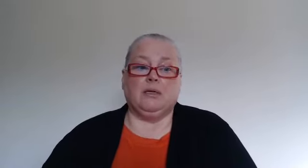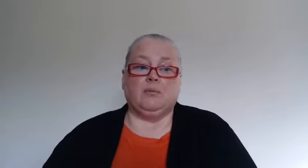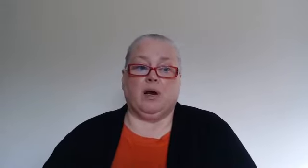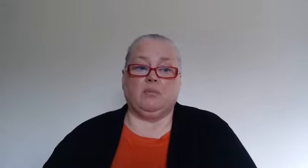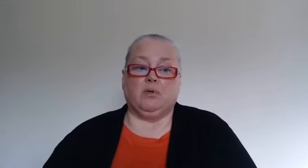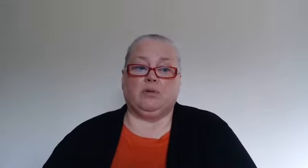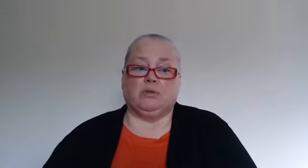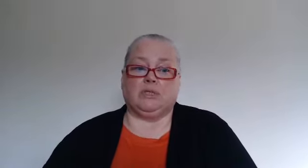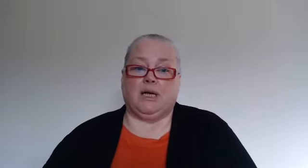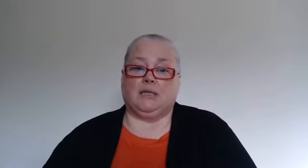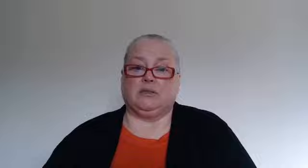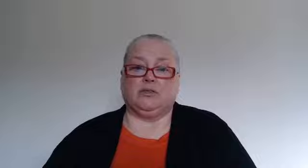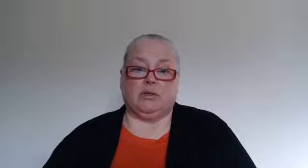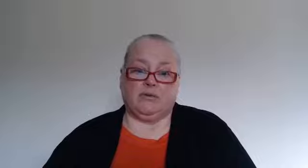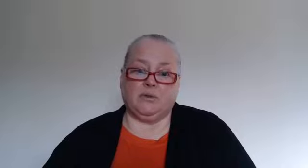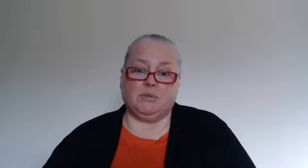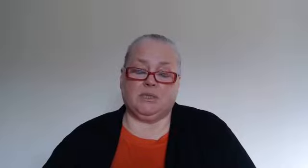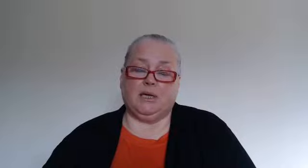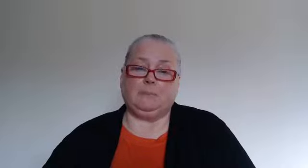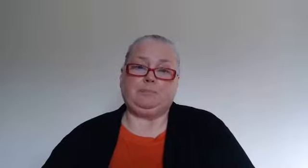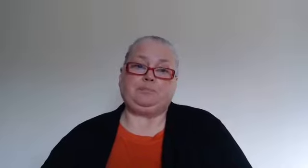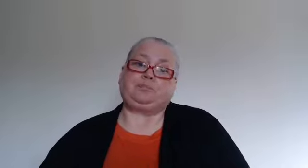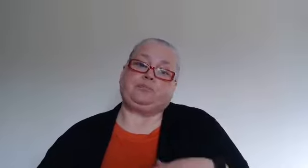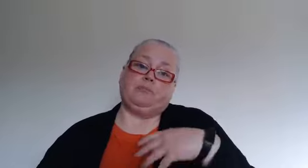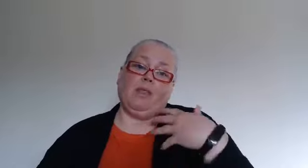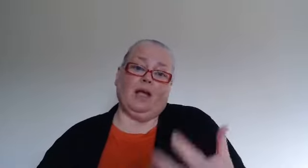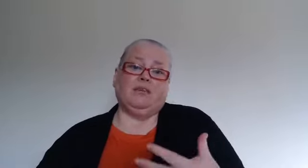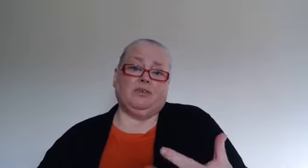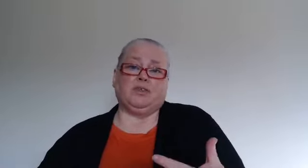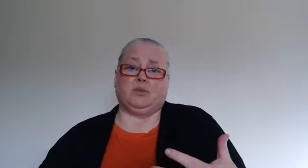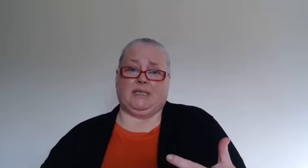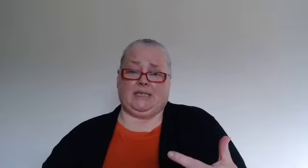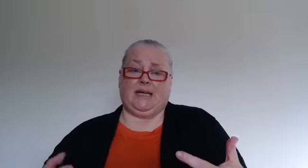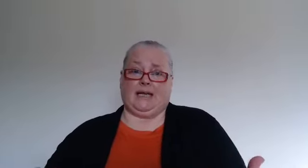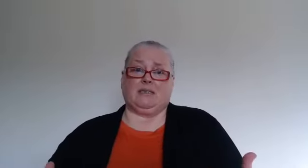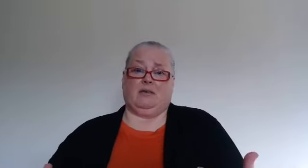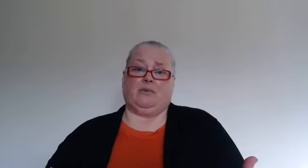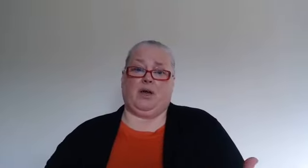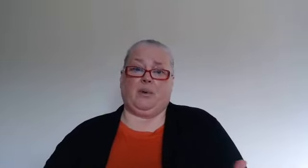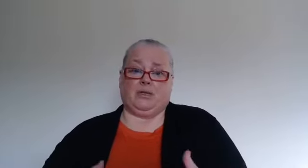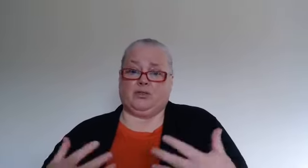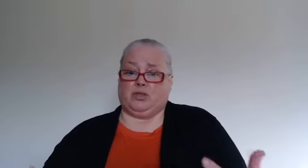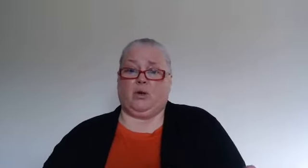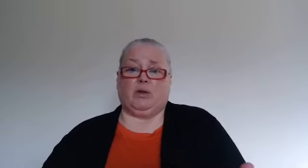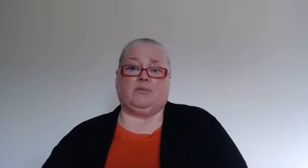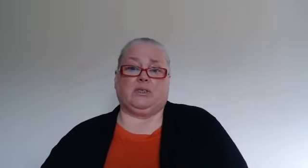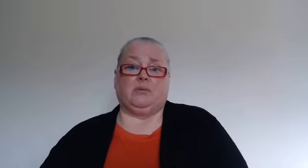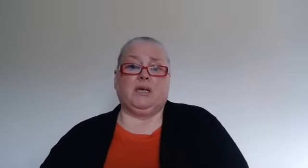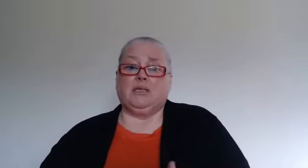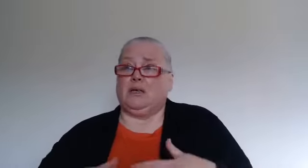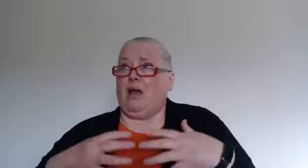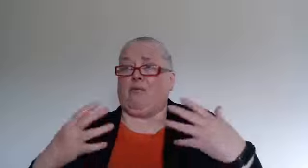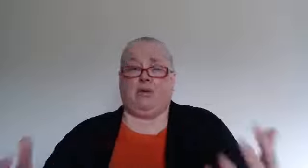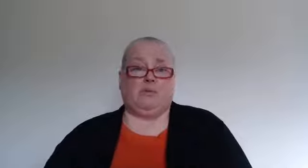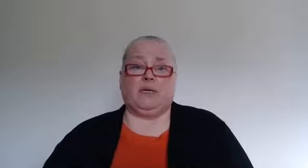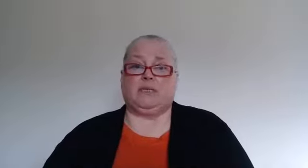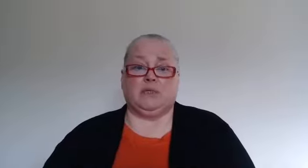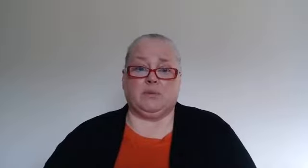but I'm only going to tackle 3 of them today. And the first one is a lack of self-care. Parents just don't have time. They never have a minute to